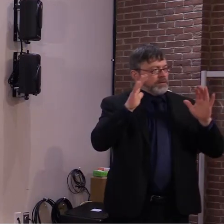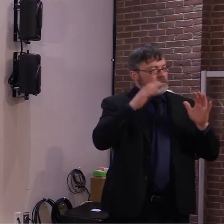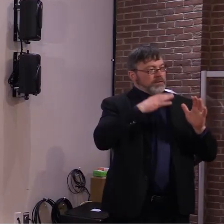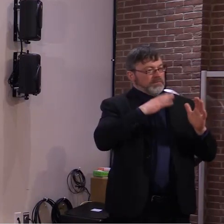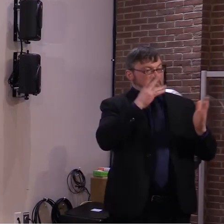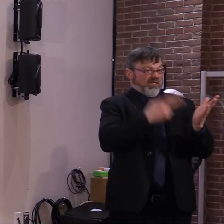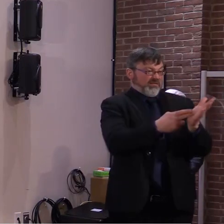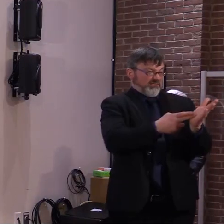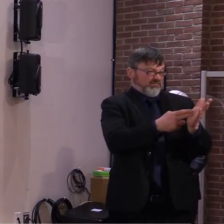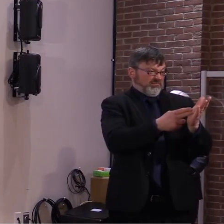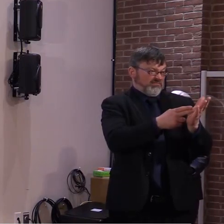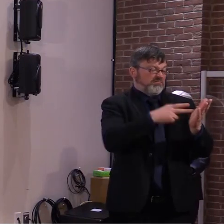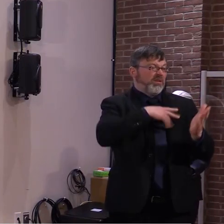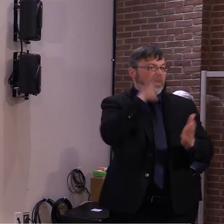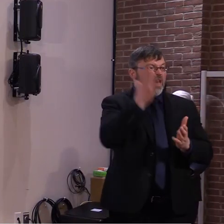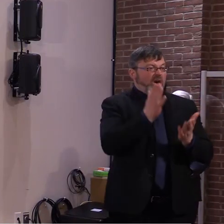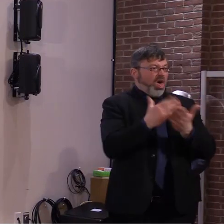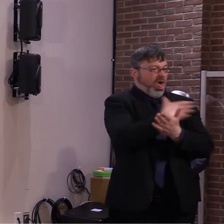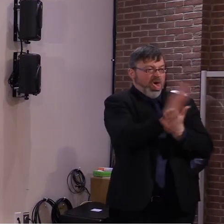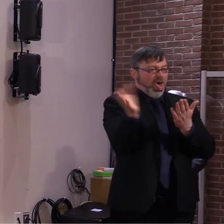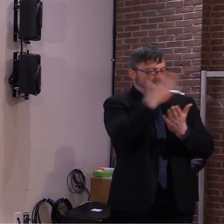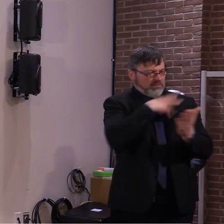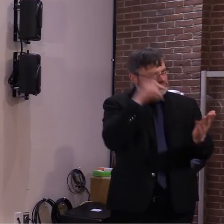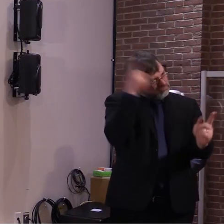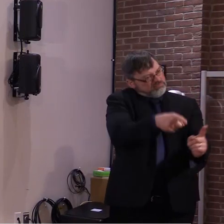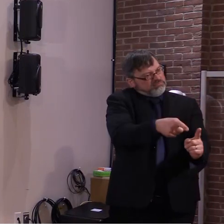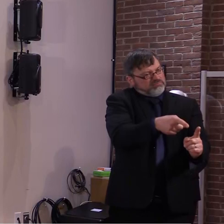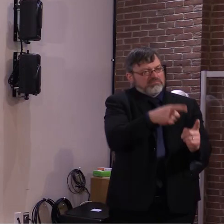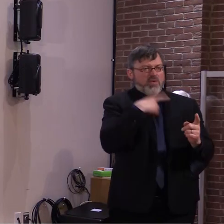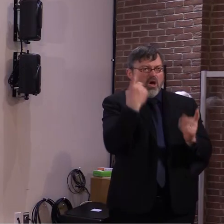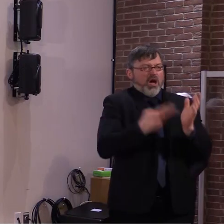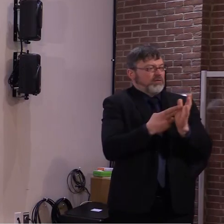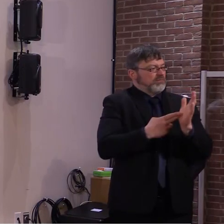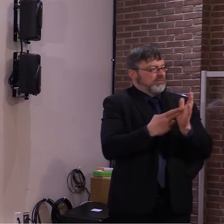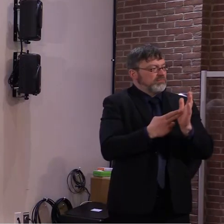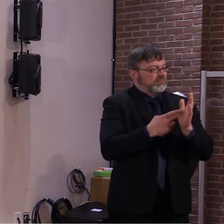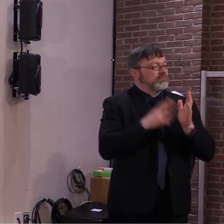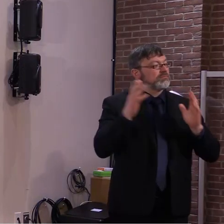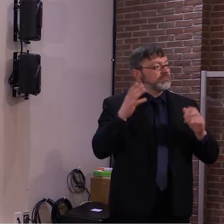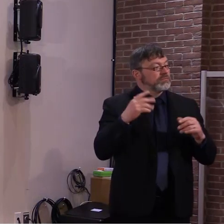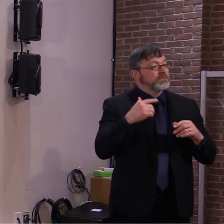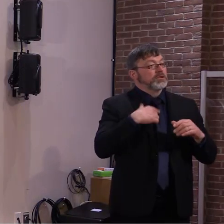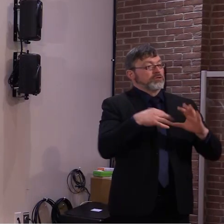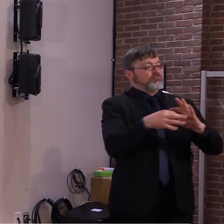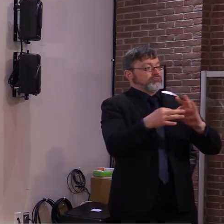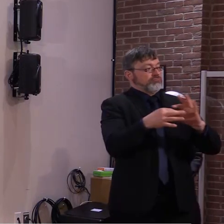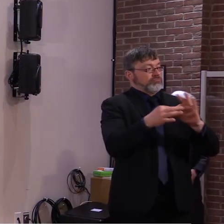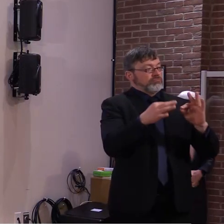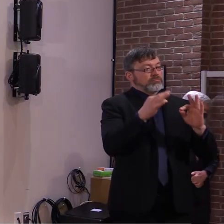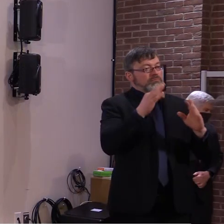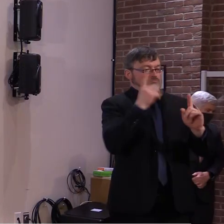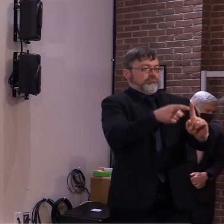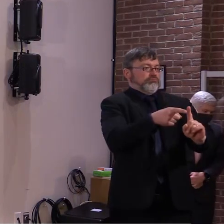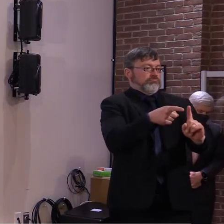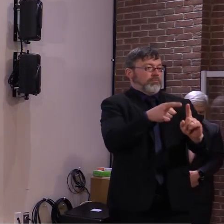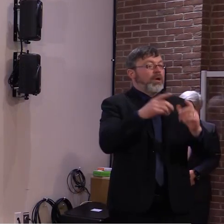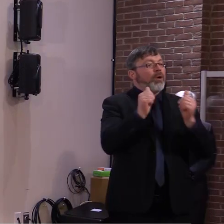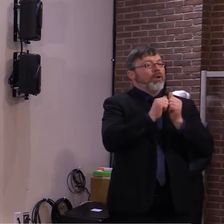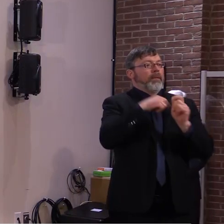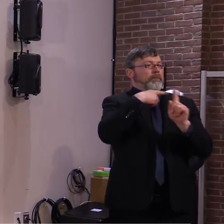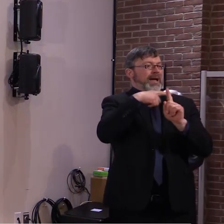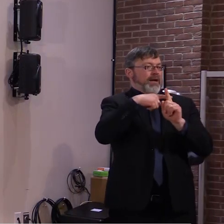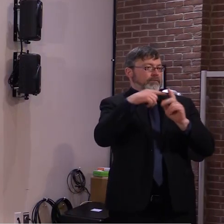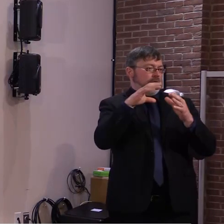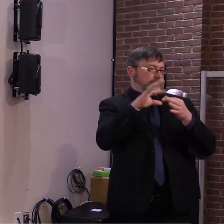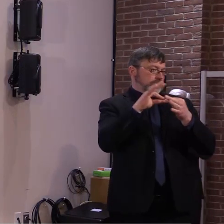it, but that I also have an optimistic outlook when I can in this pandemic. And today is